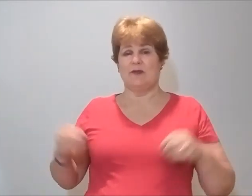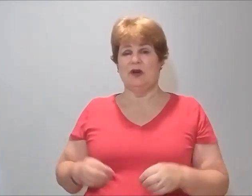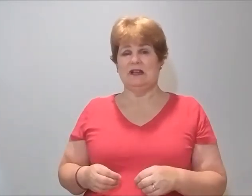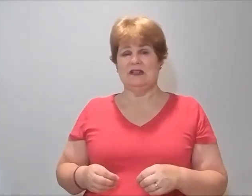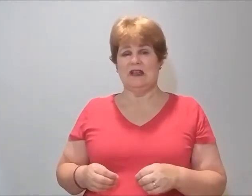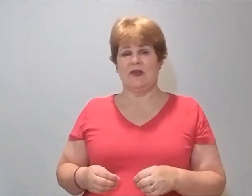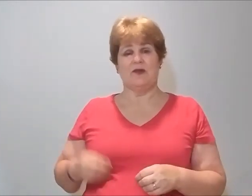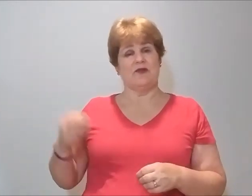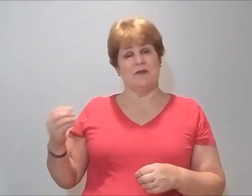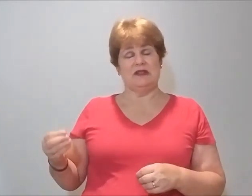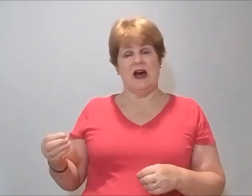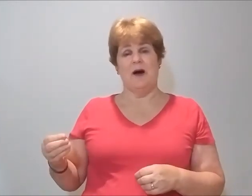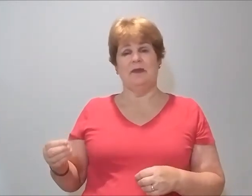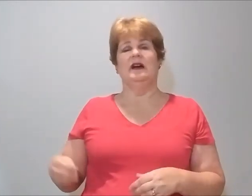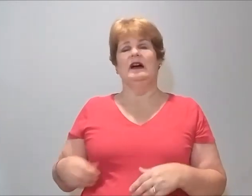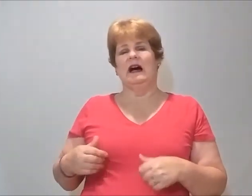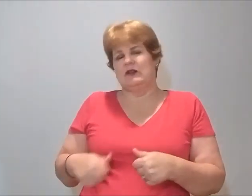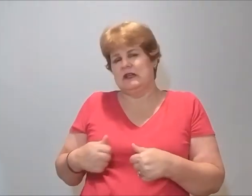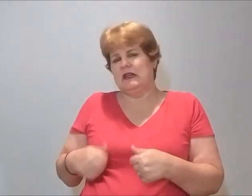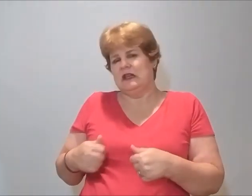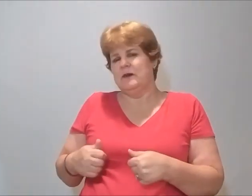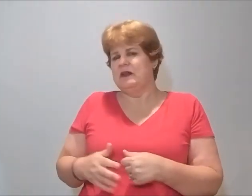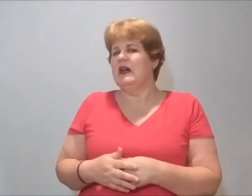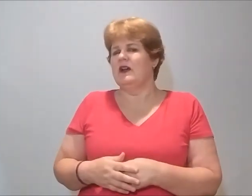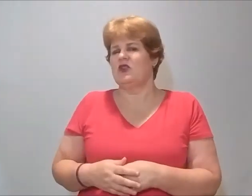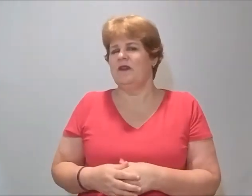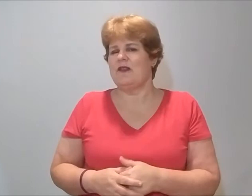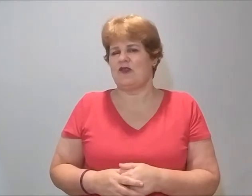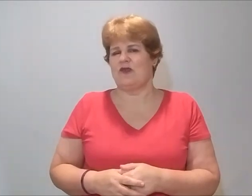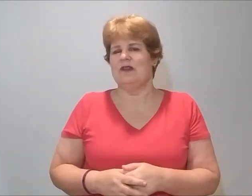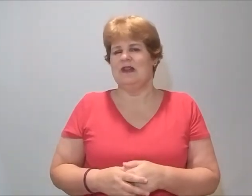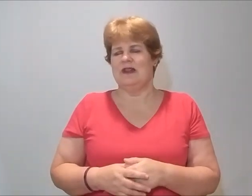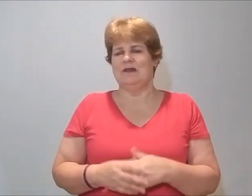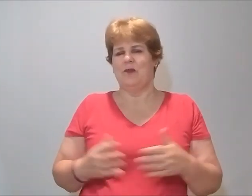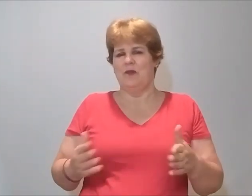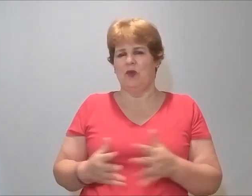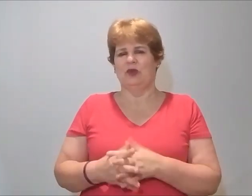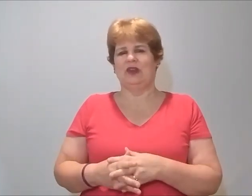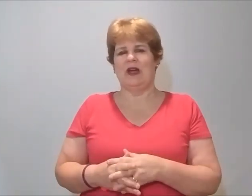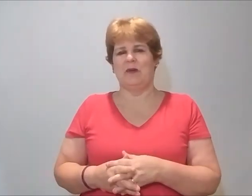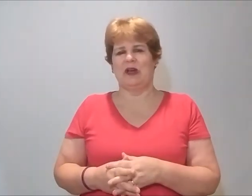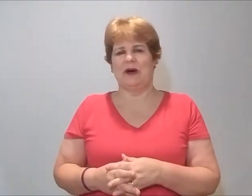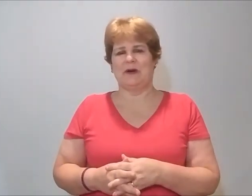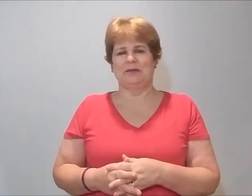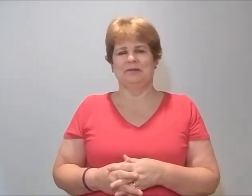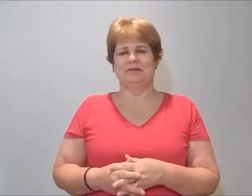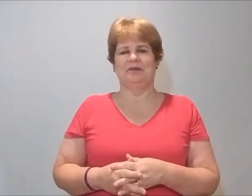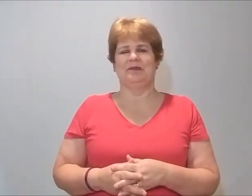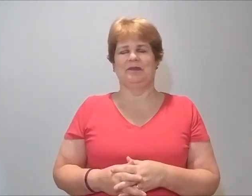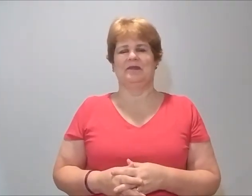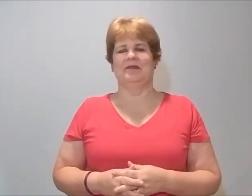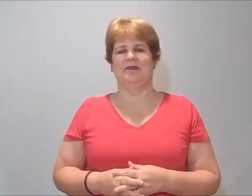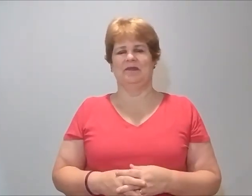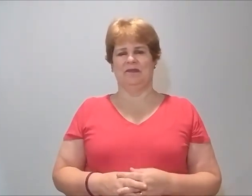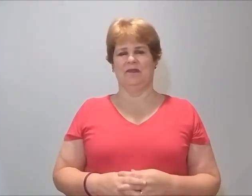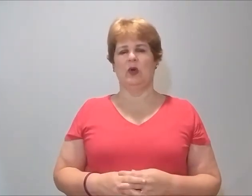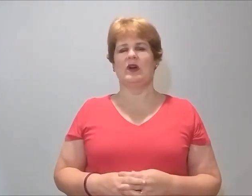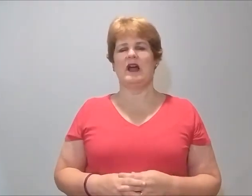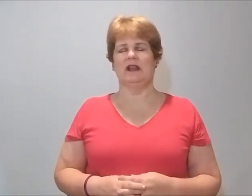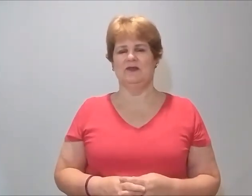it together from the top. I'll kick it up a notch faster and we'll see how we go. Lord, I lift your